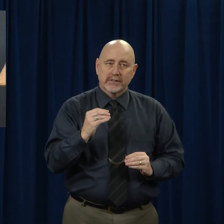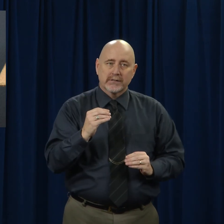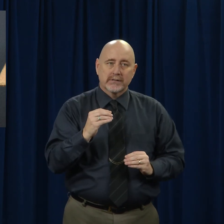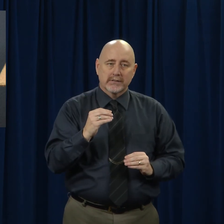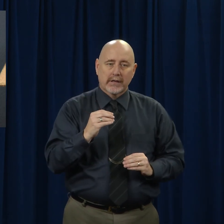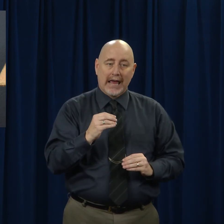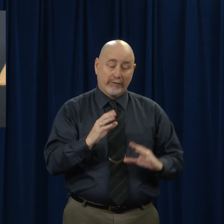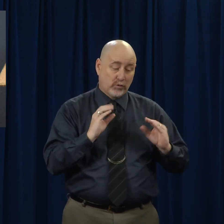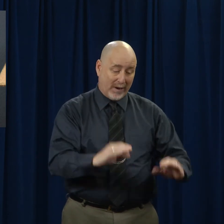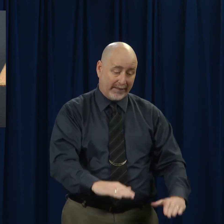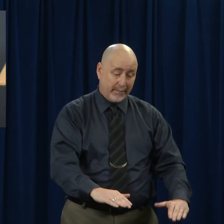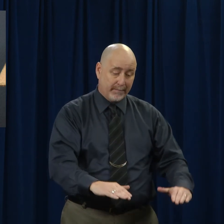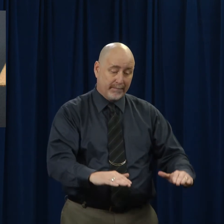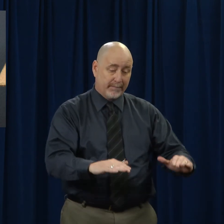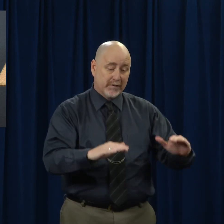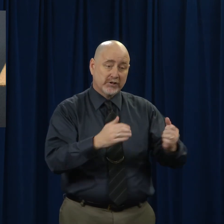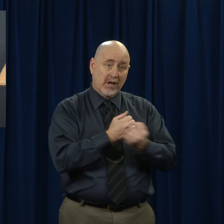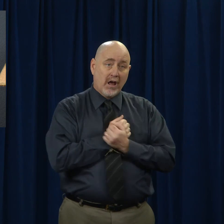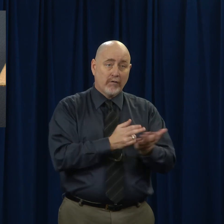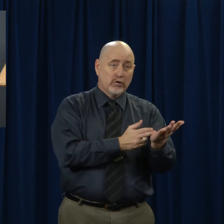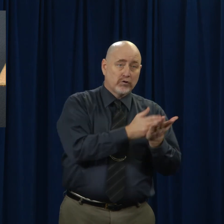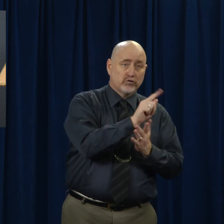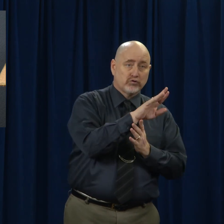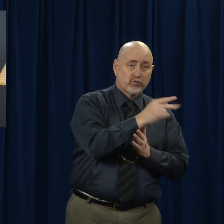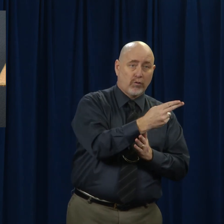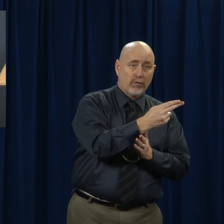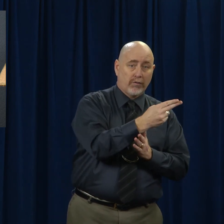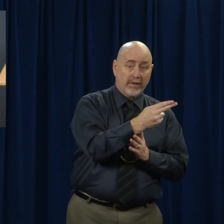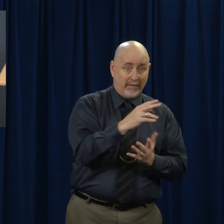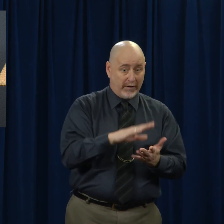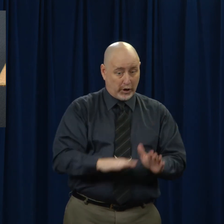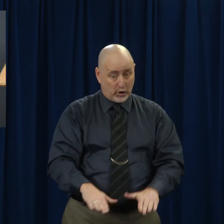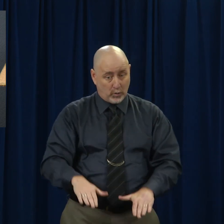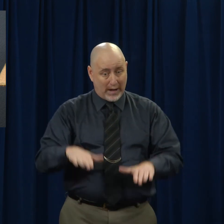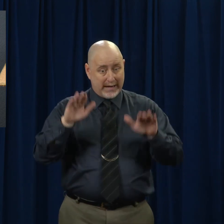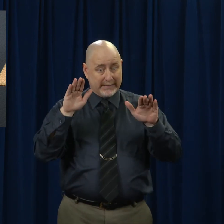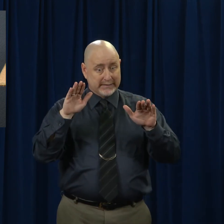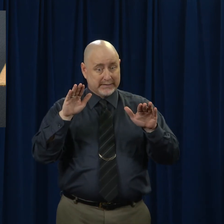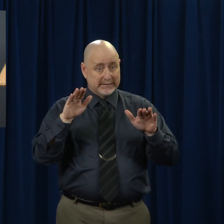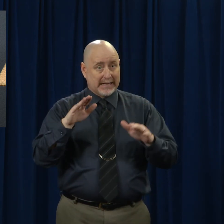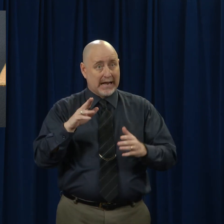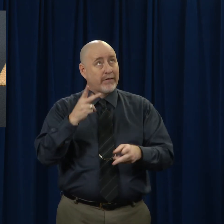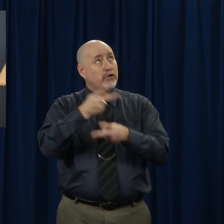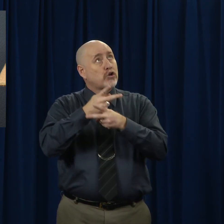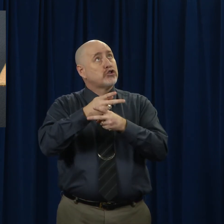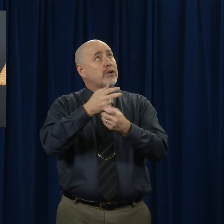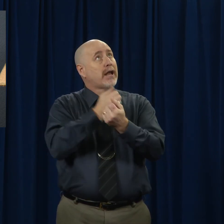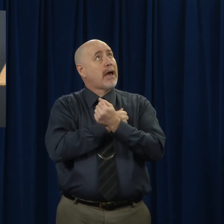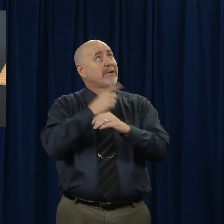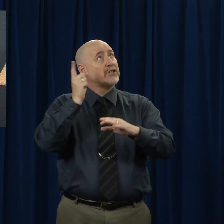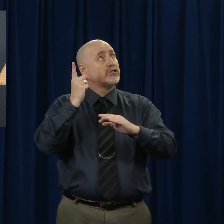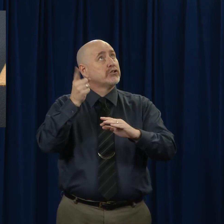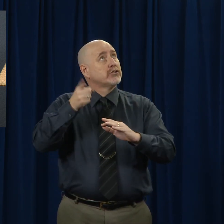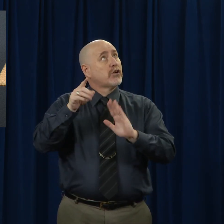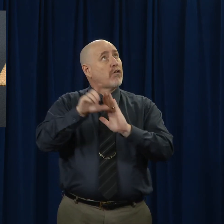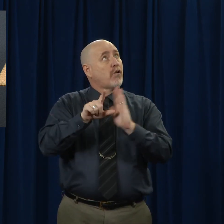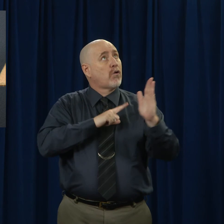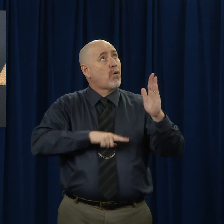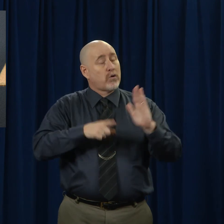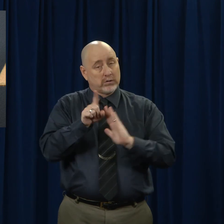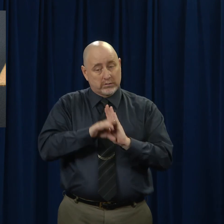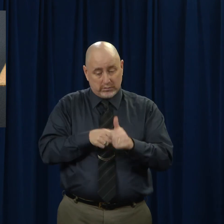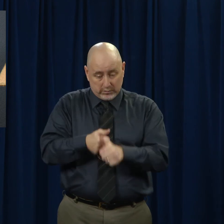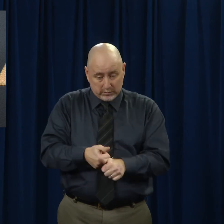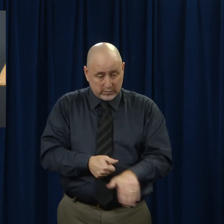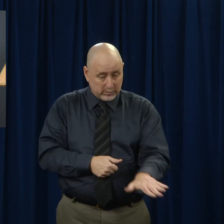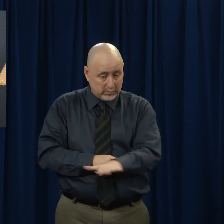because we've got to rear our children to love truth. If they're going to be raised in the nurture, the admonition of the Lord, if they're going to